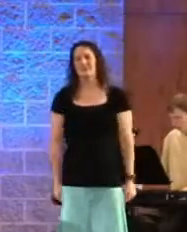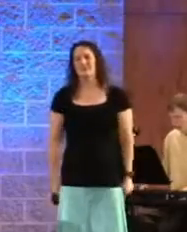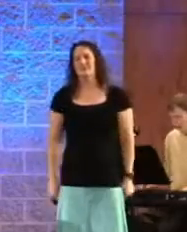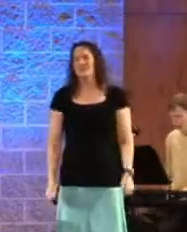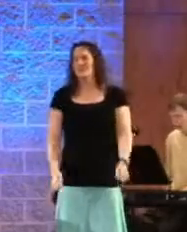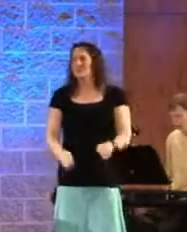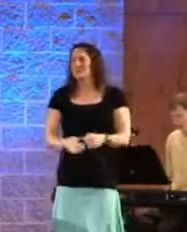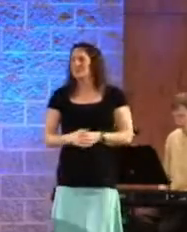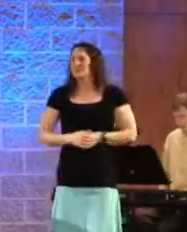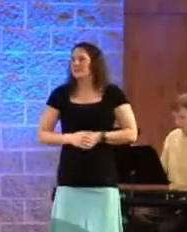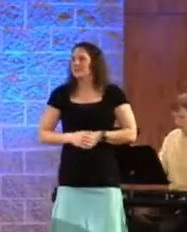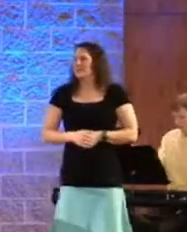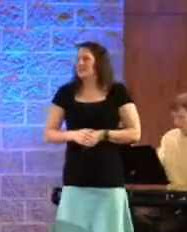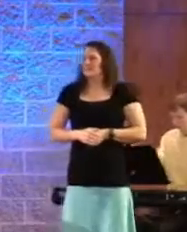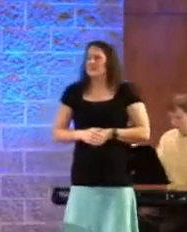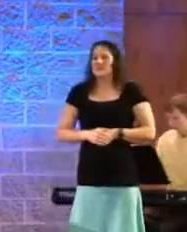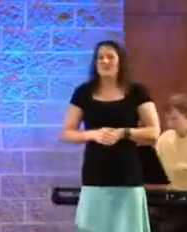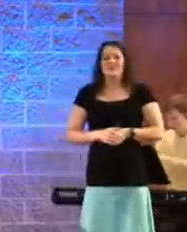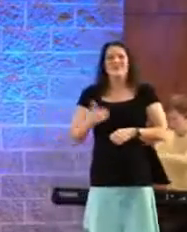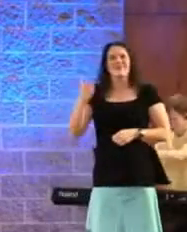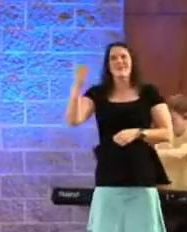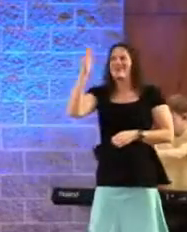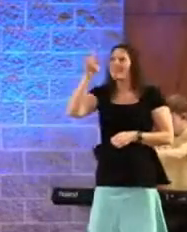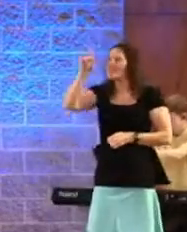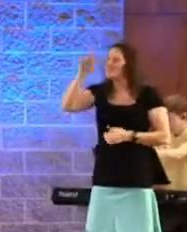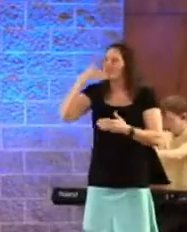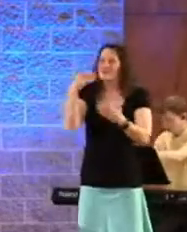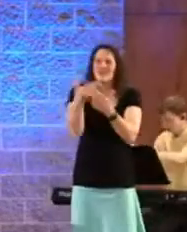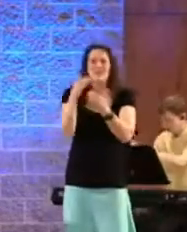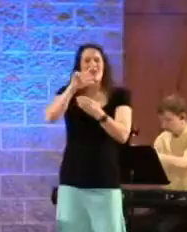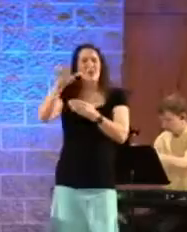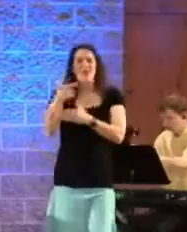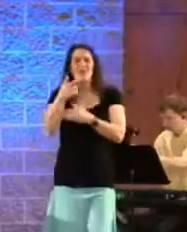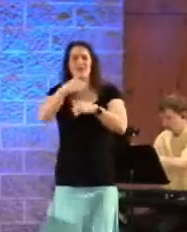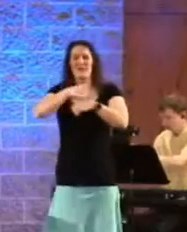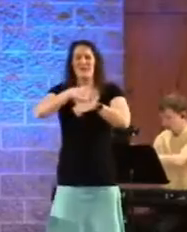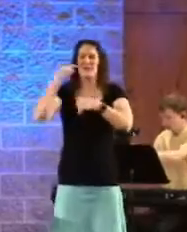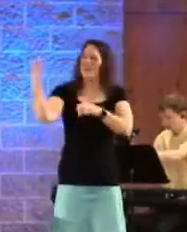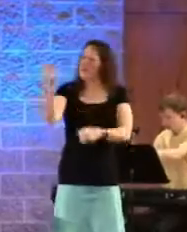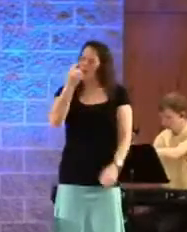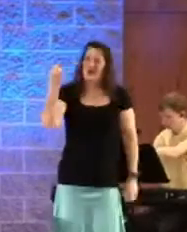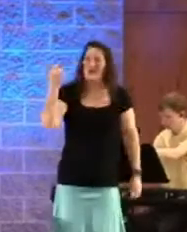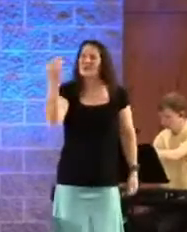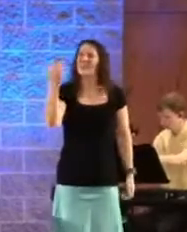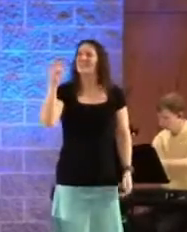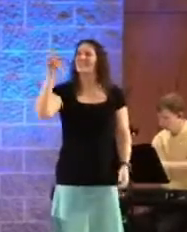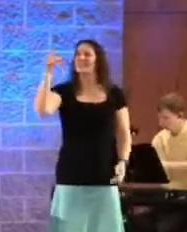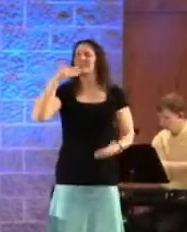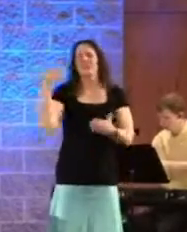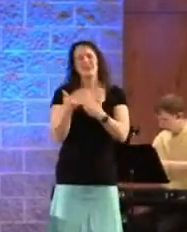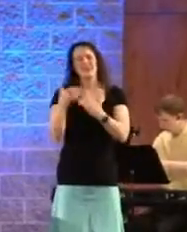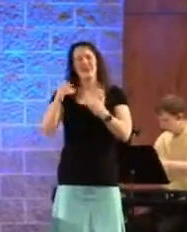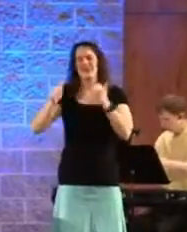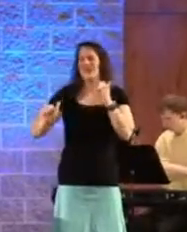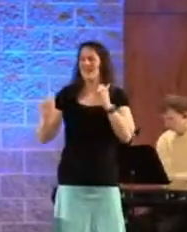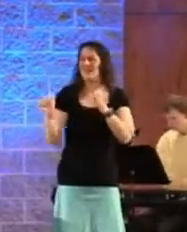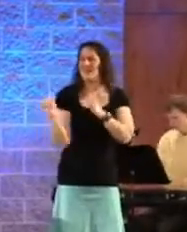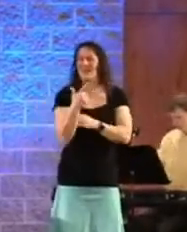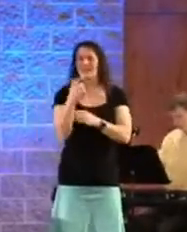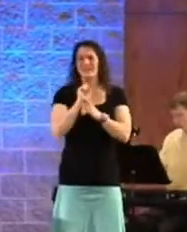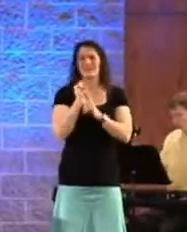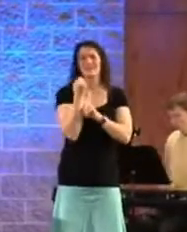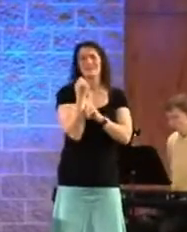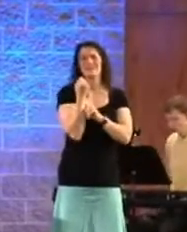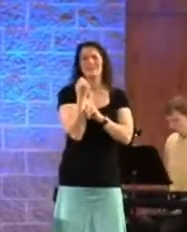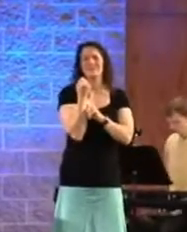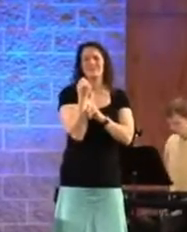hope. God, you are good. You are good all the time. Always, you are good in every circumstance. And you are our living